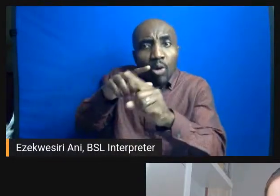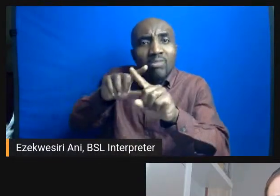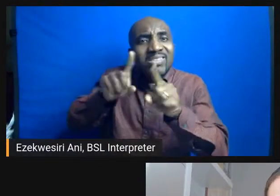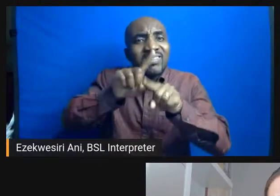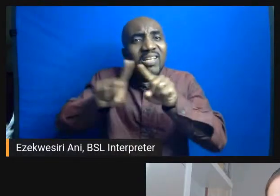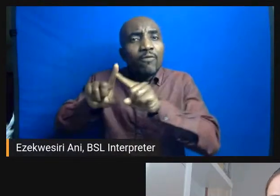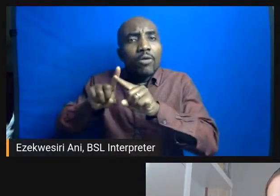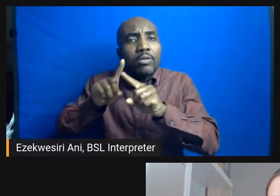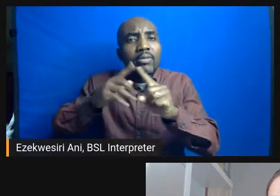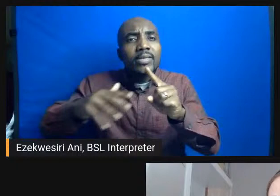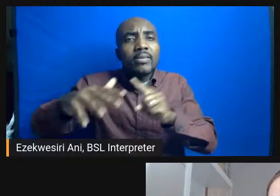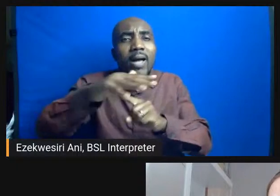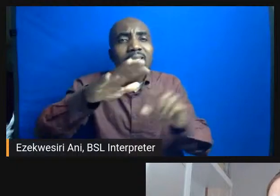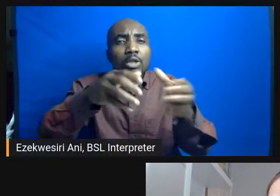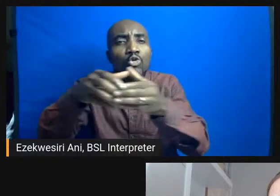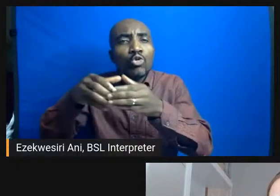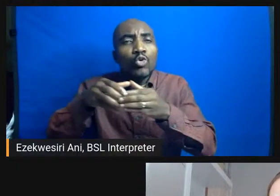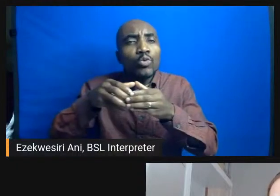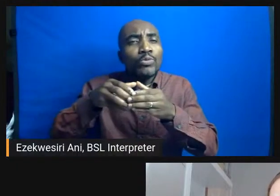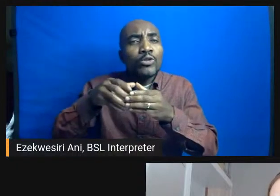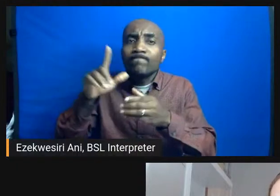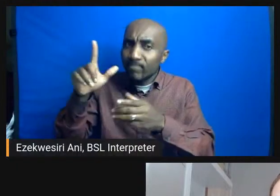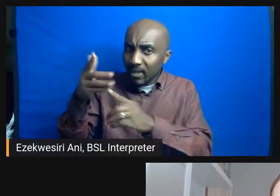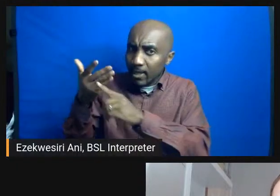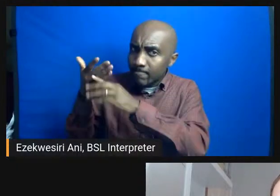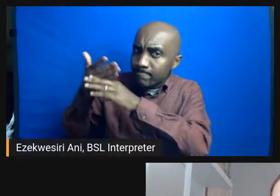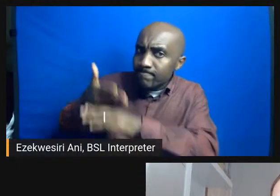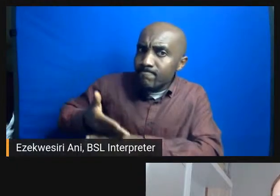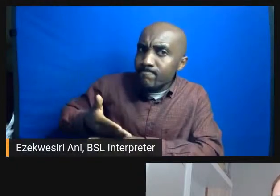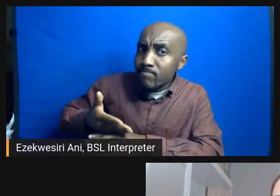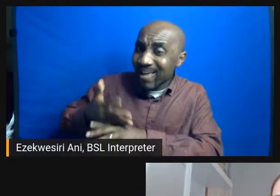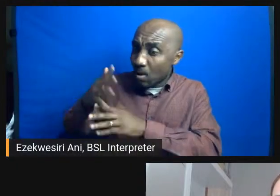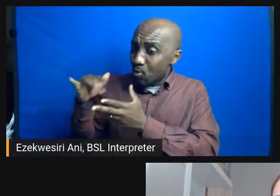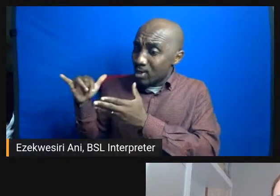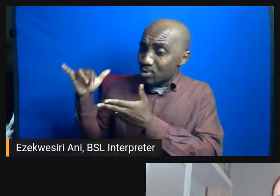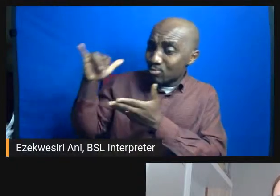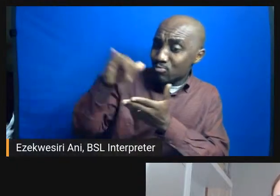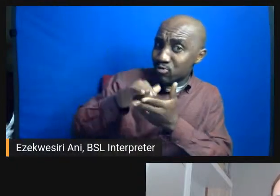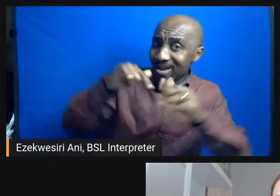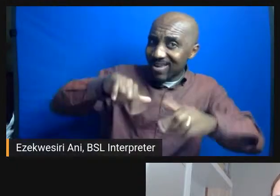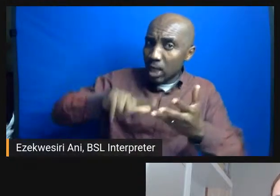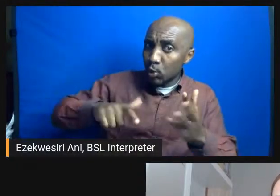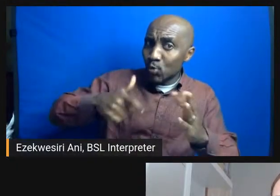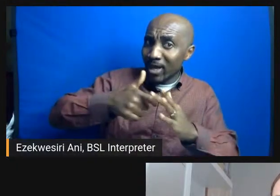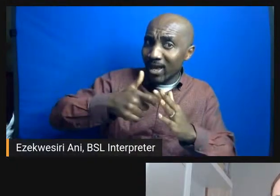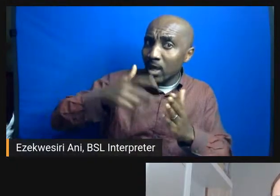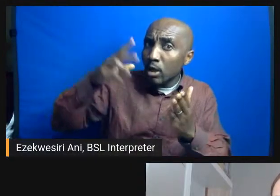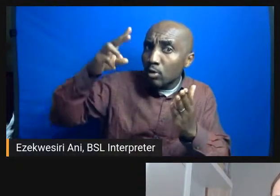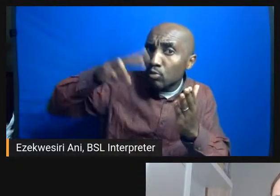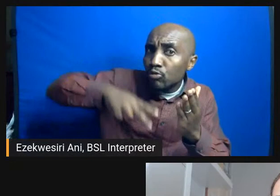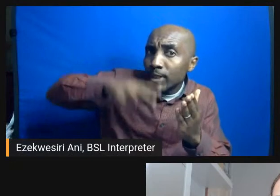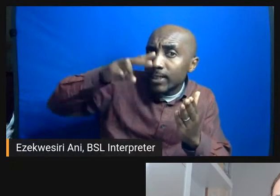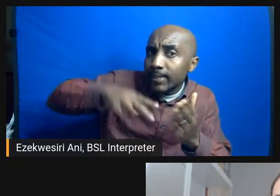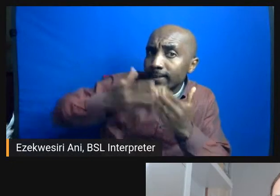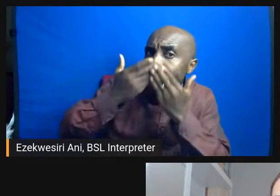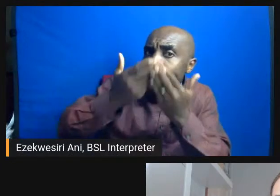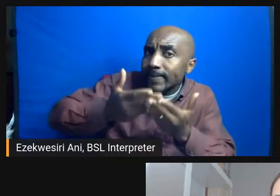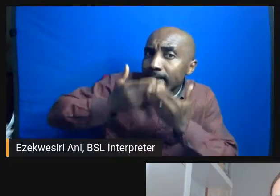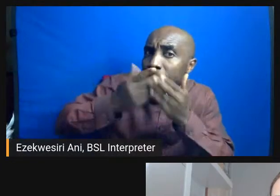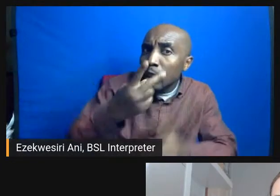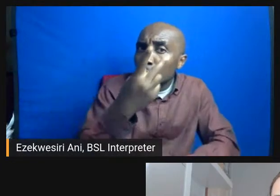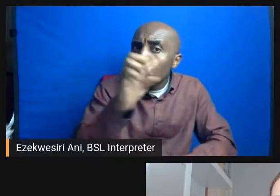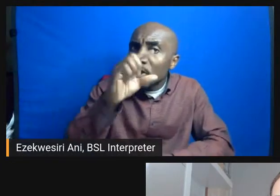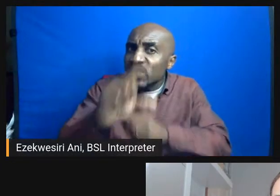societies. And when you come to this country, and when you read and study 20th century history, and if the